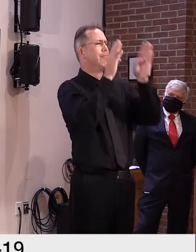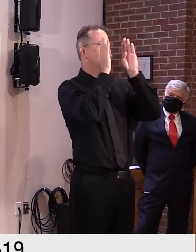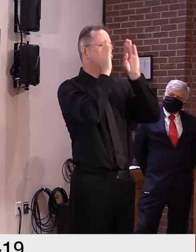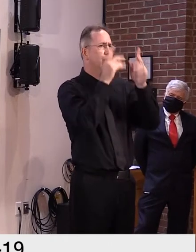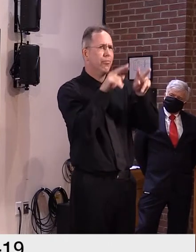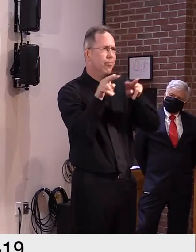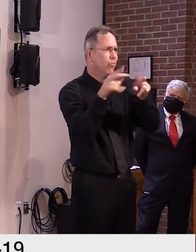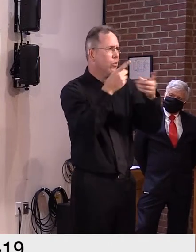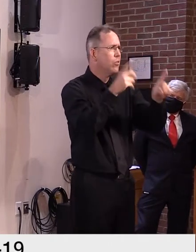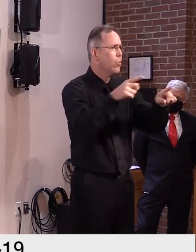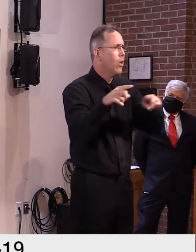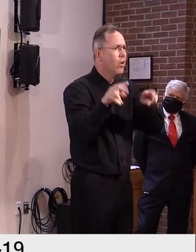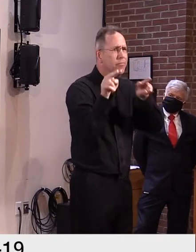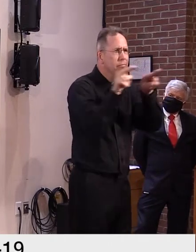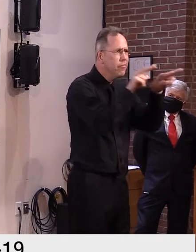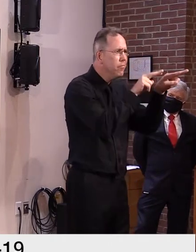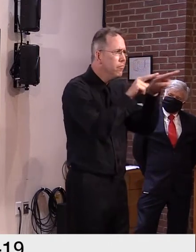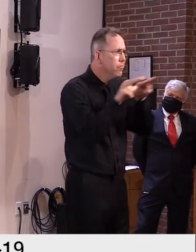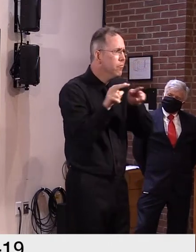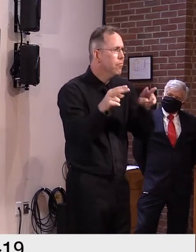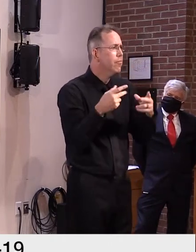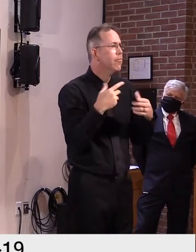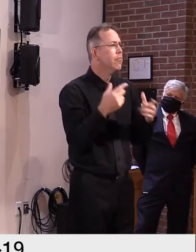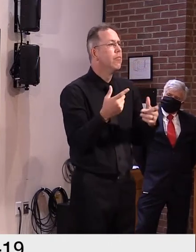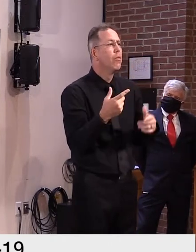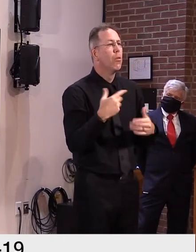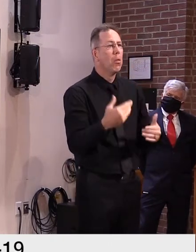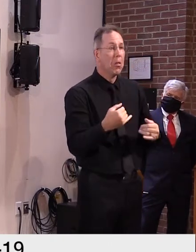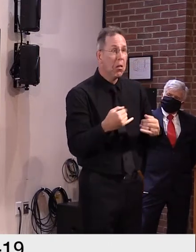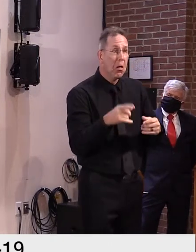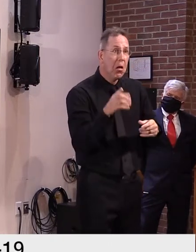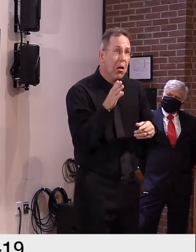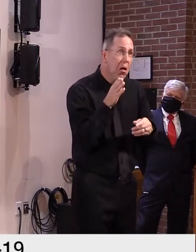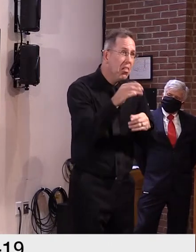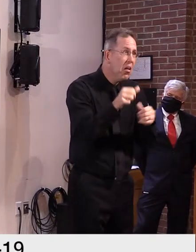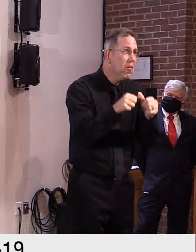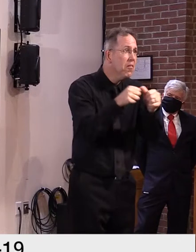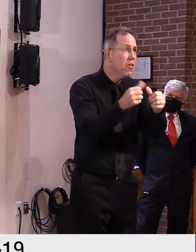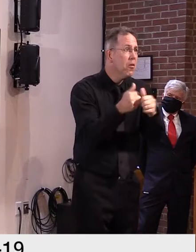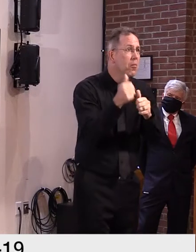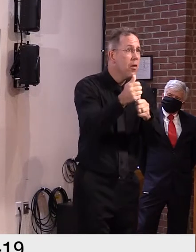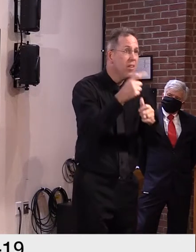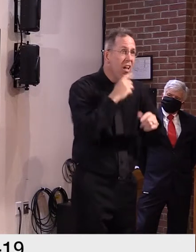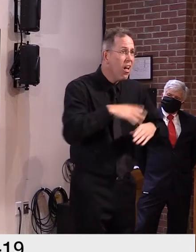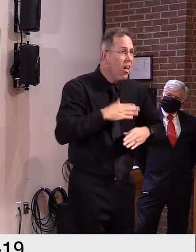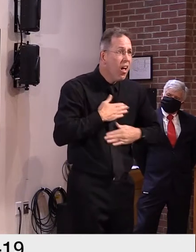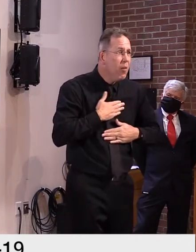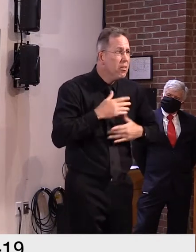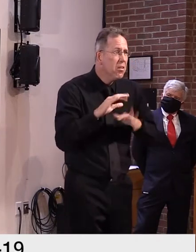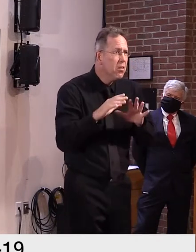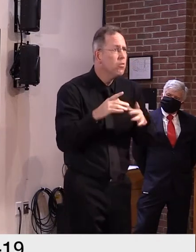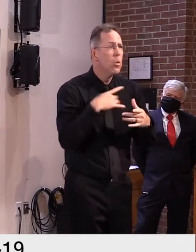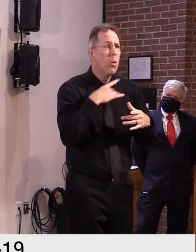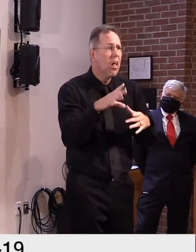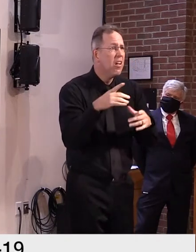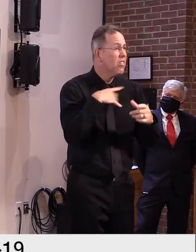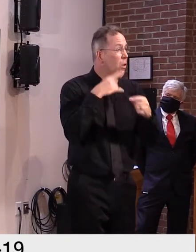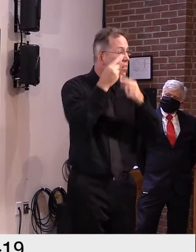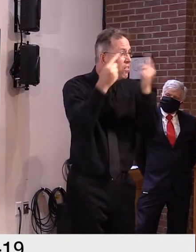the line in the sand. And you don't cross that, regardless of what your displeasure. Violence is